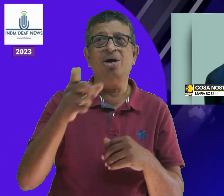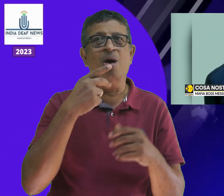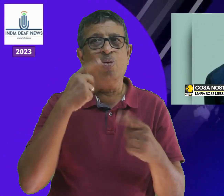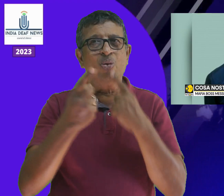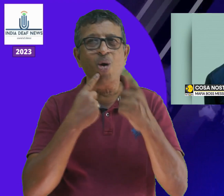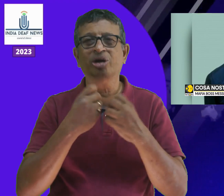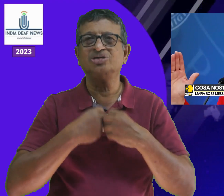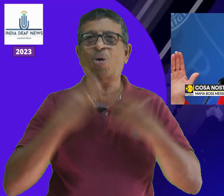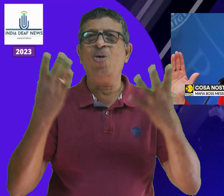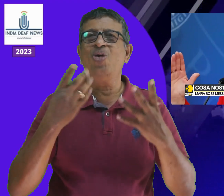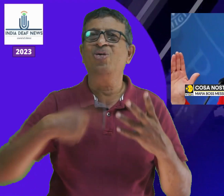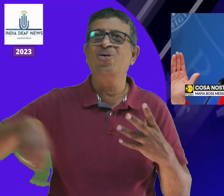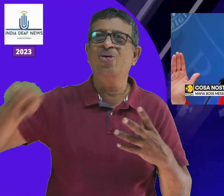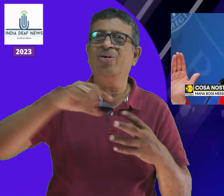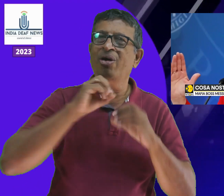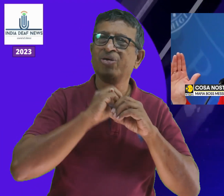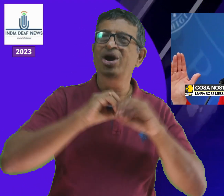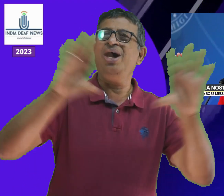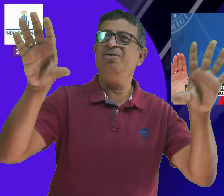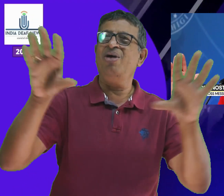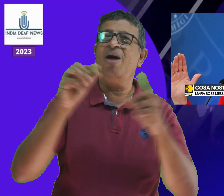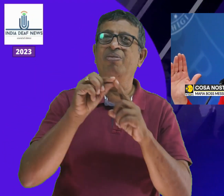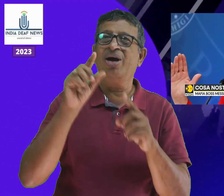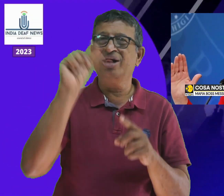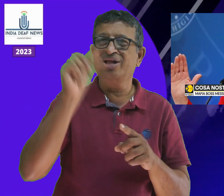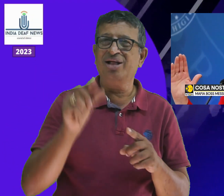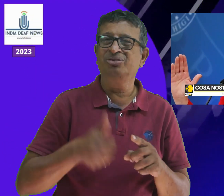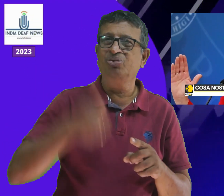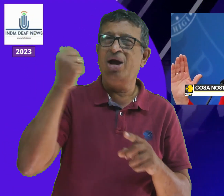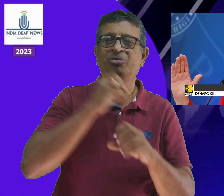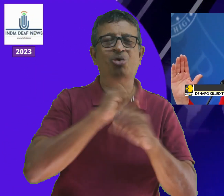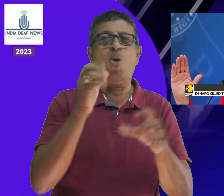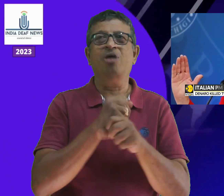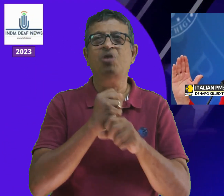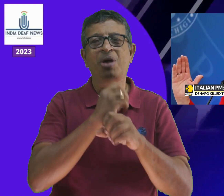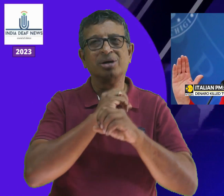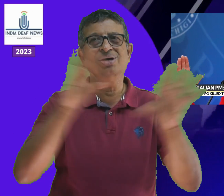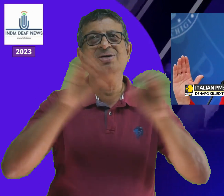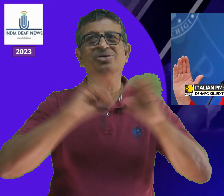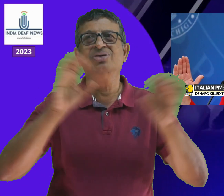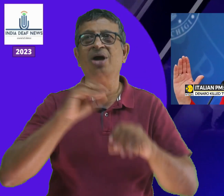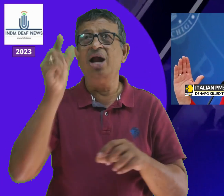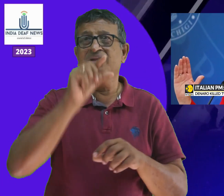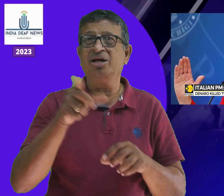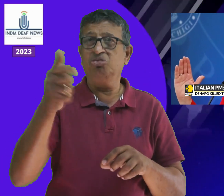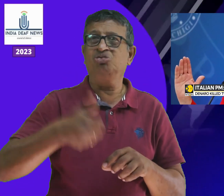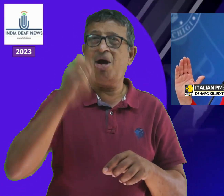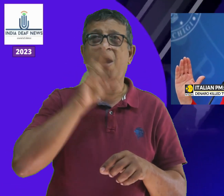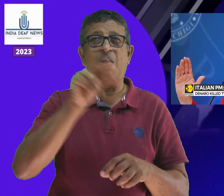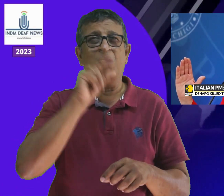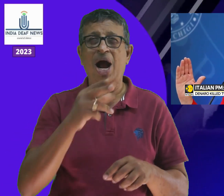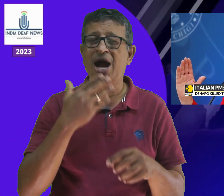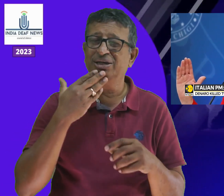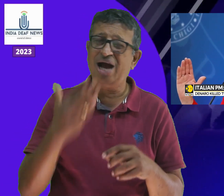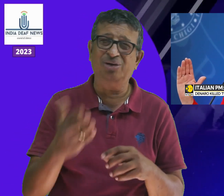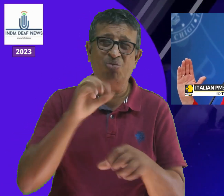body dissolved in acid. Italian Prime Minister Giorgia Meloni said the arrest is a great victory for the state that shows it never gives up